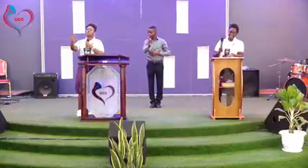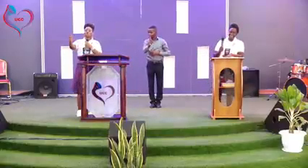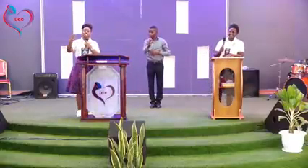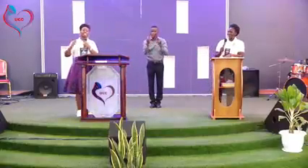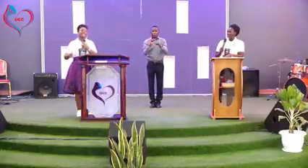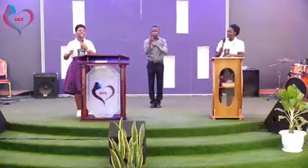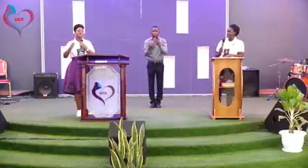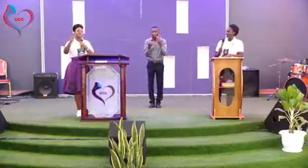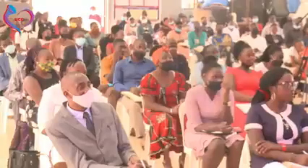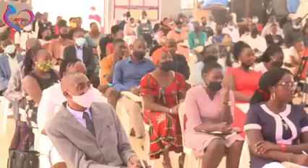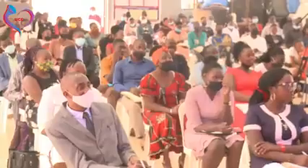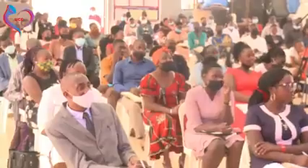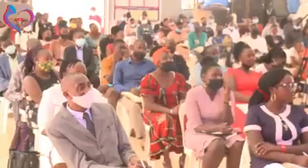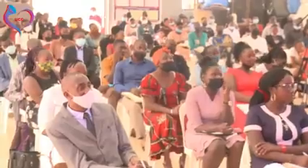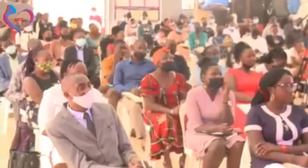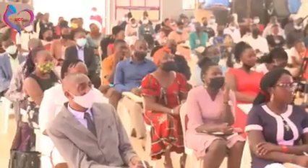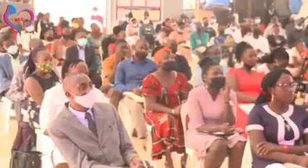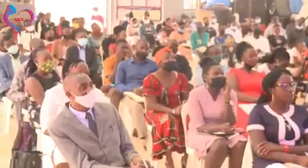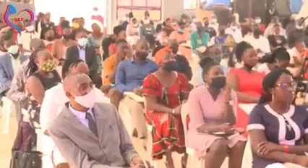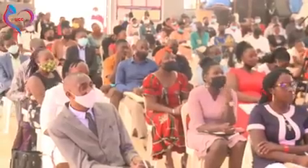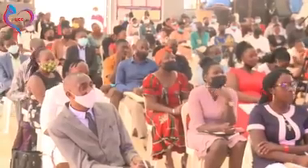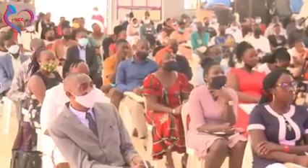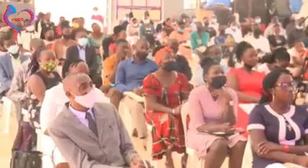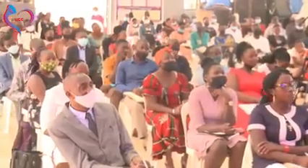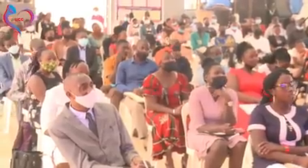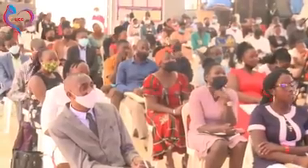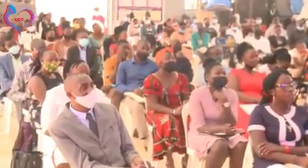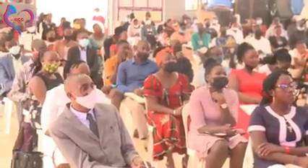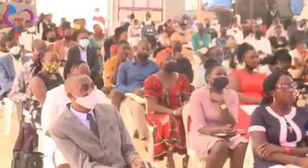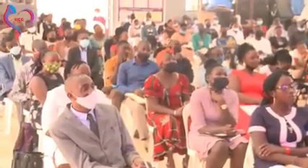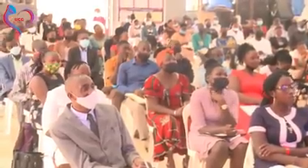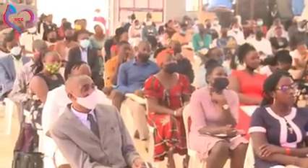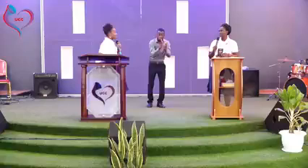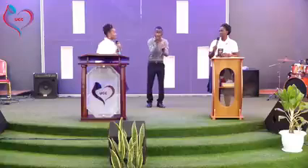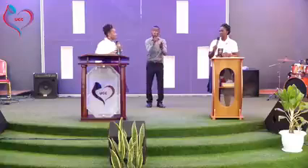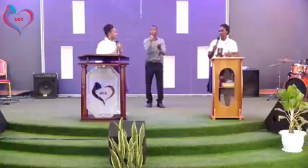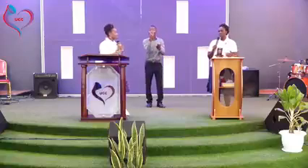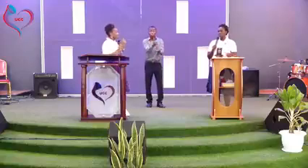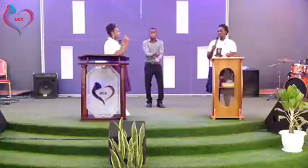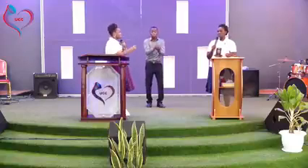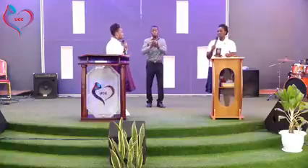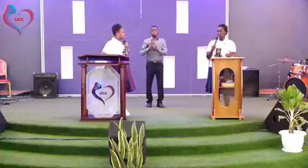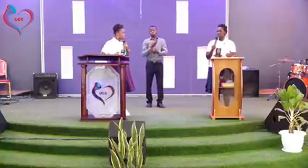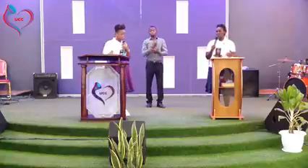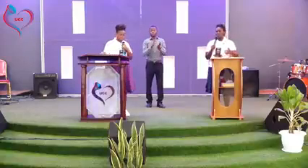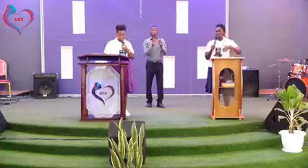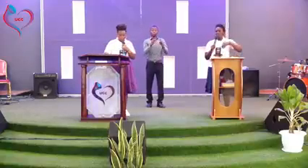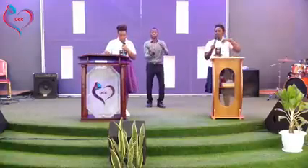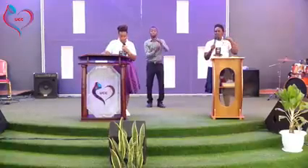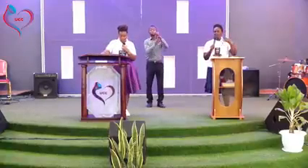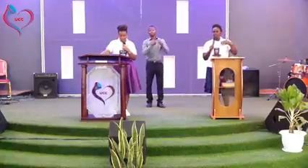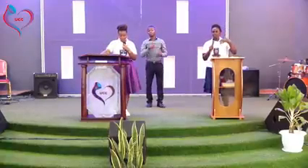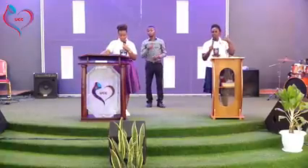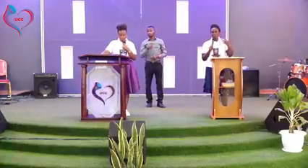That for you to decide and be faithful to give your tithe, you are helping us. You're giving us a donation.